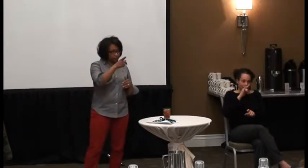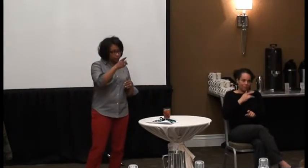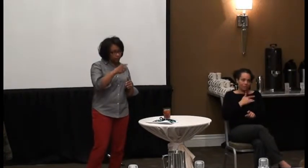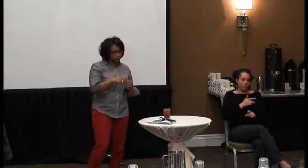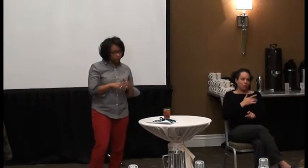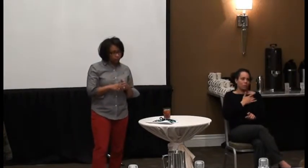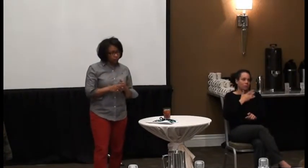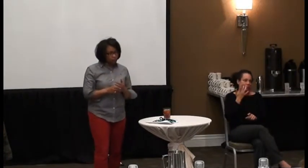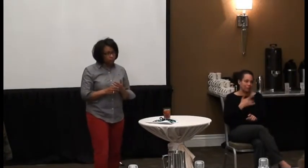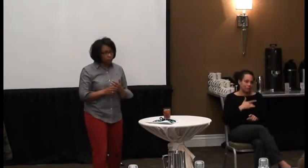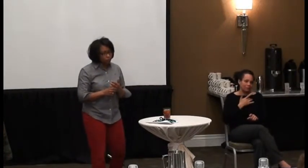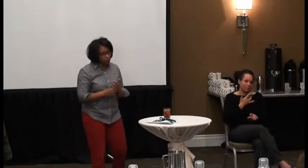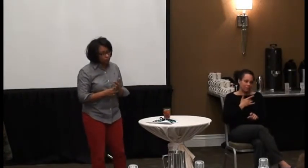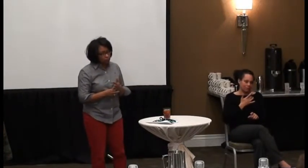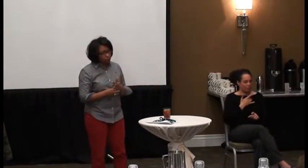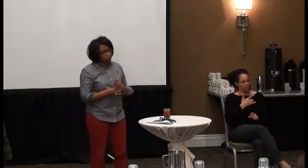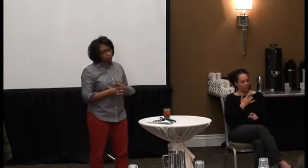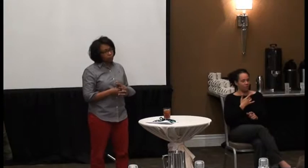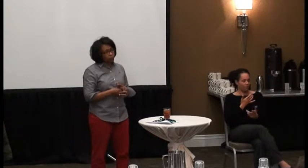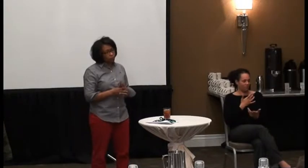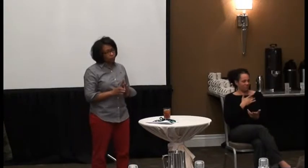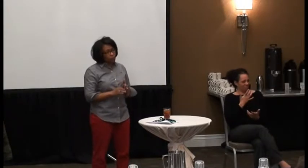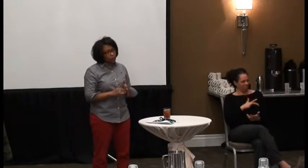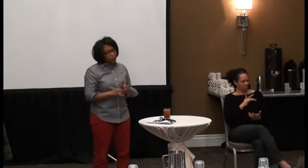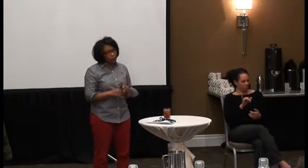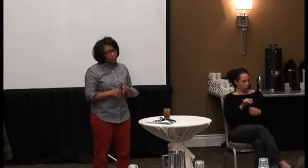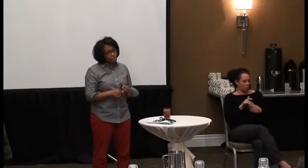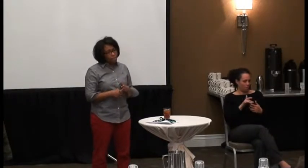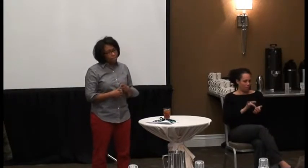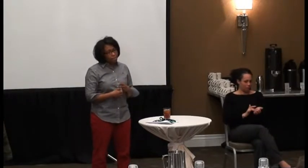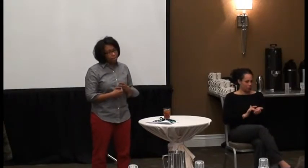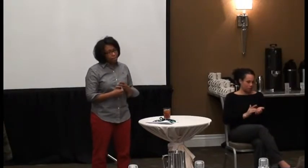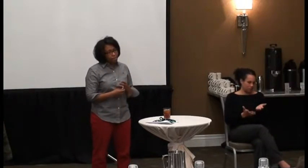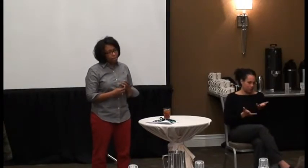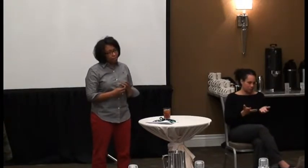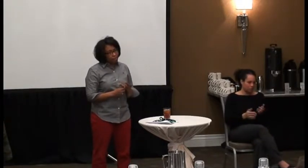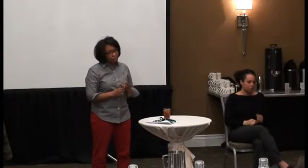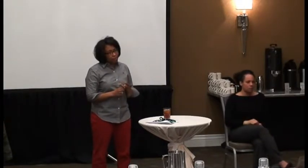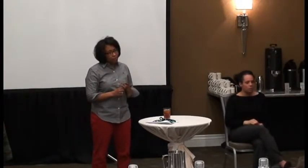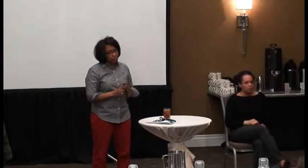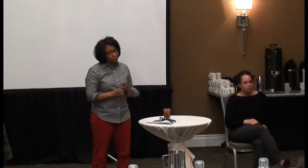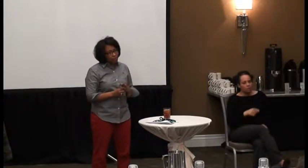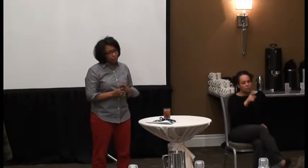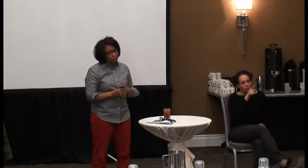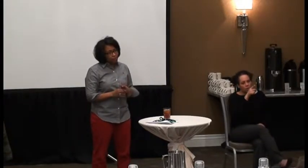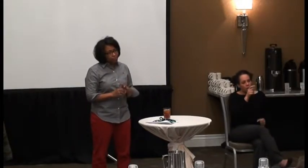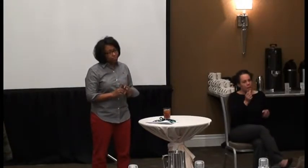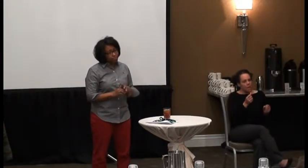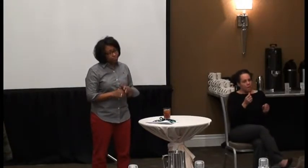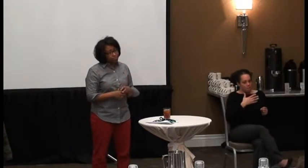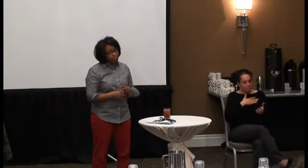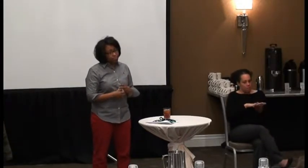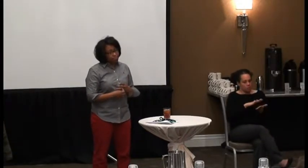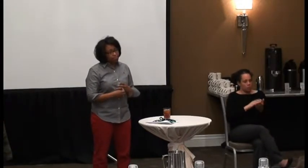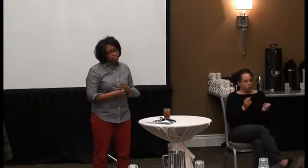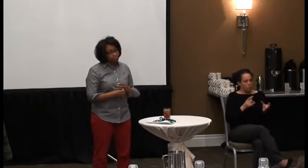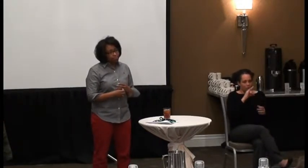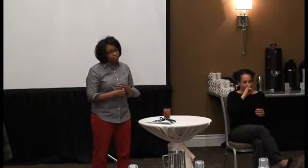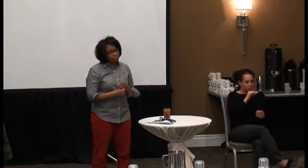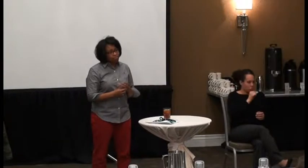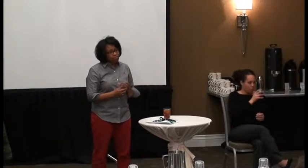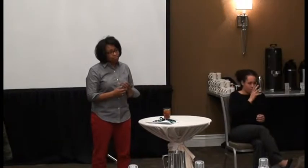medicines. I have two questions. We work at a school where we have a majority of our students are nonverbal who are on a lot